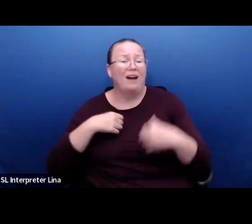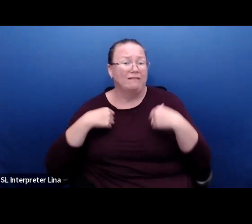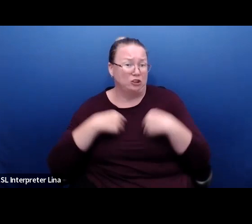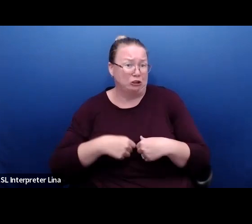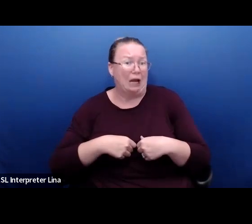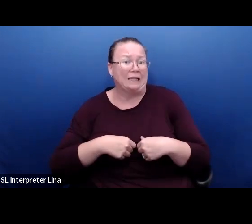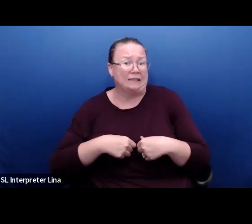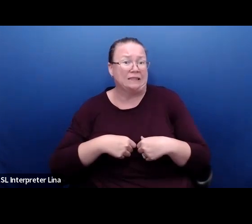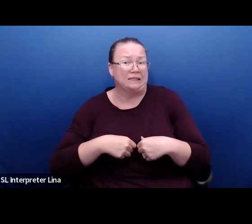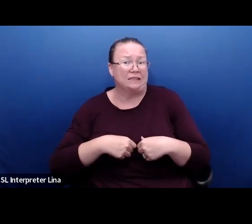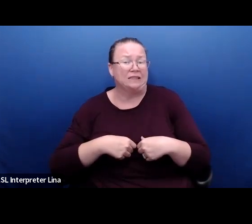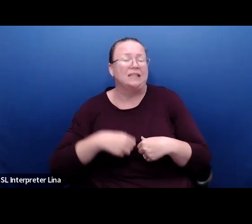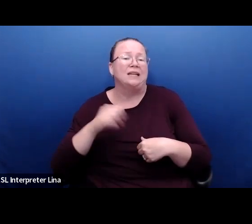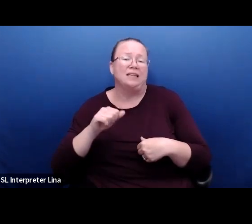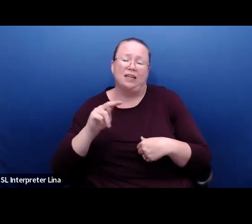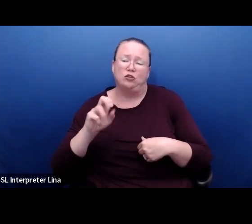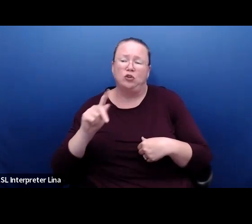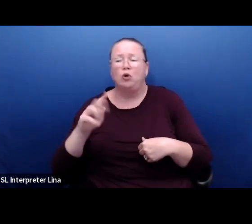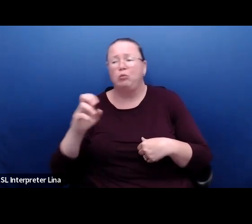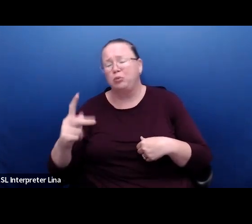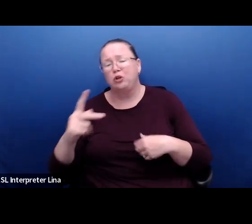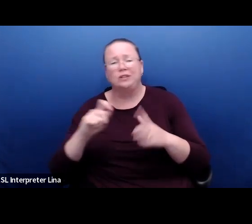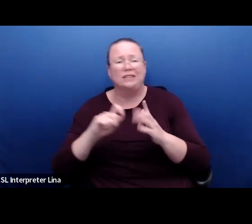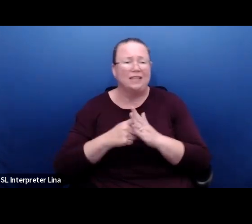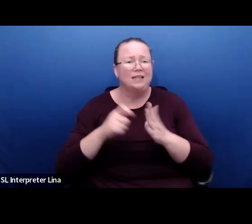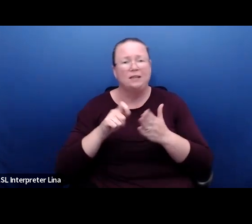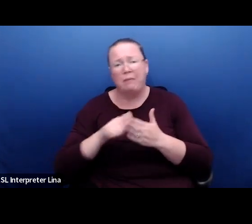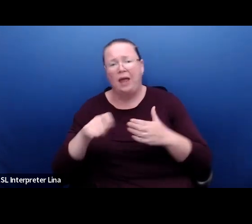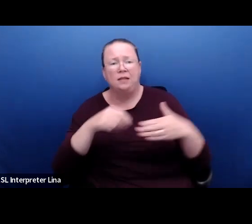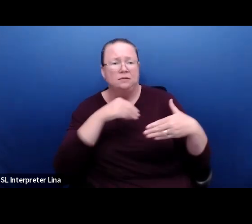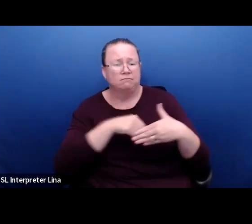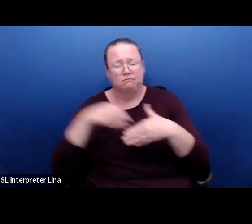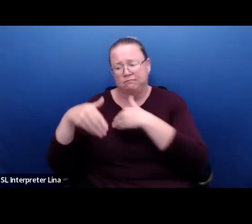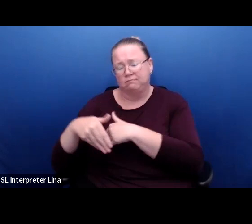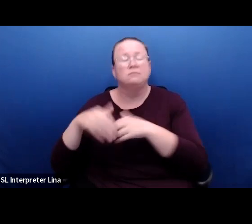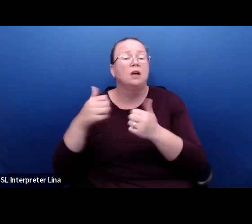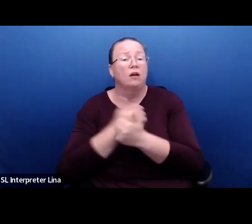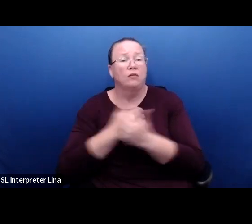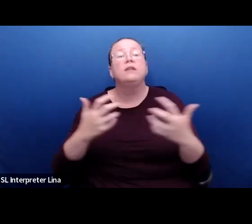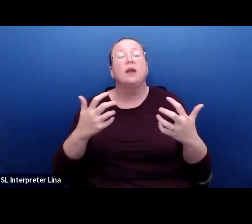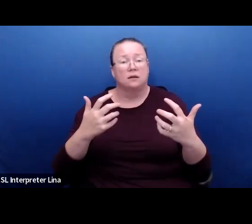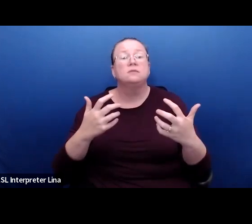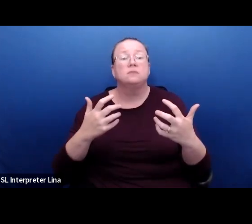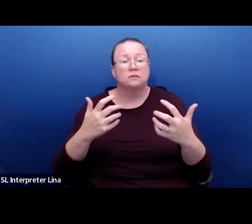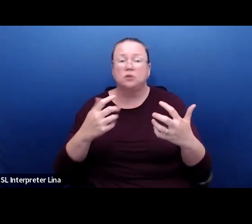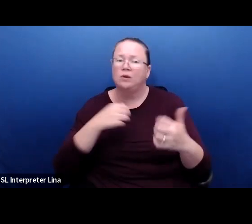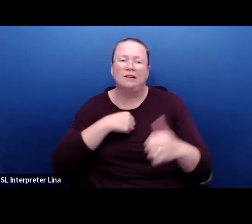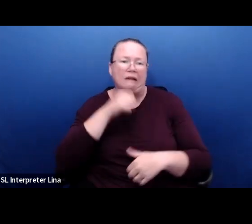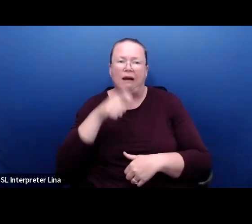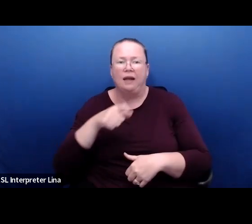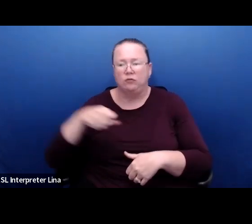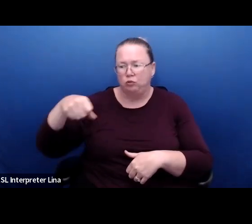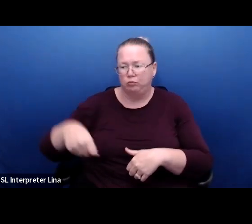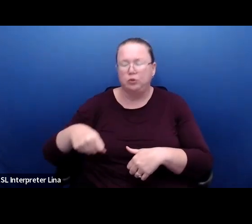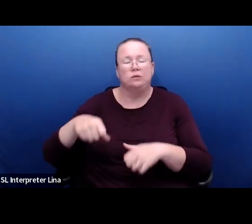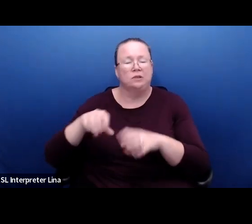I can put in my notebook and my keys and my pens and extra paperwork. So I don't have to set things